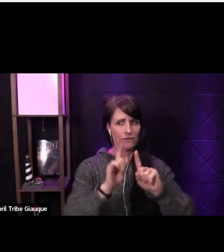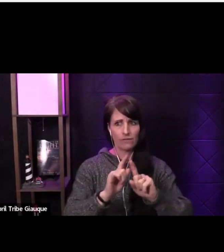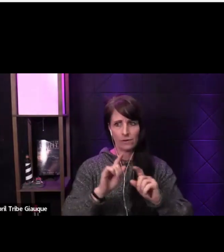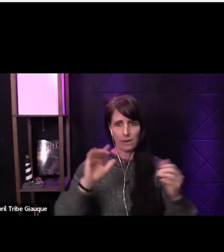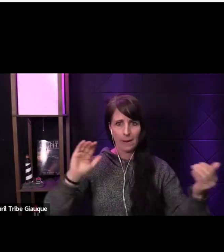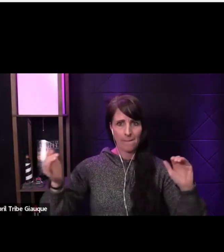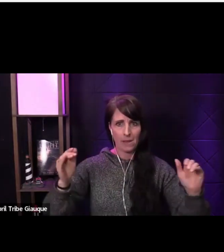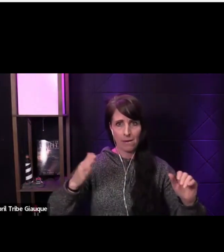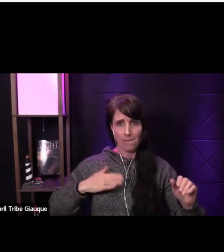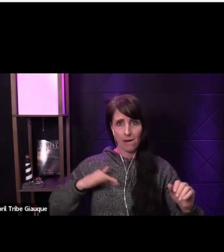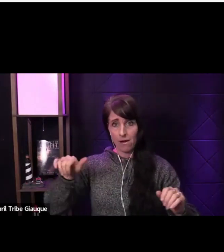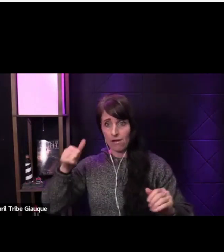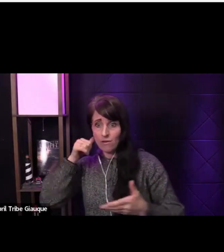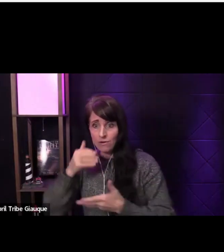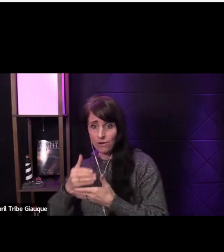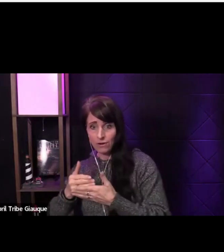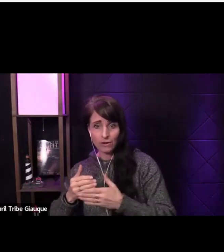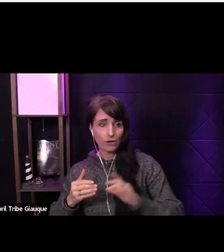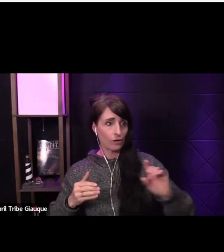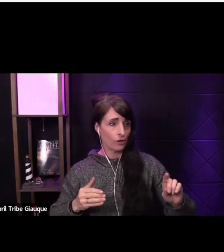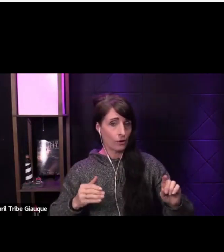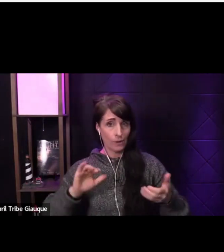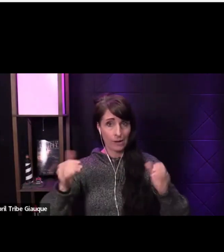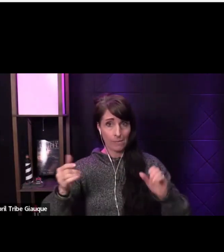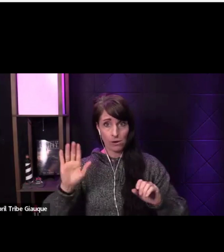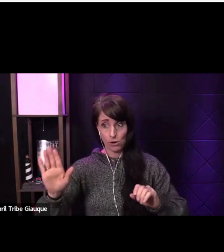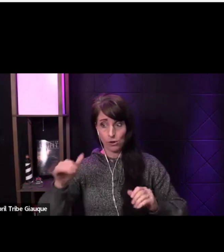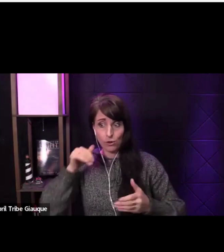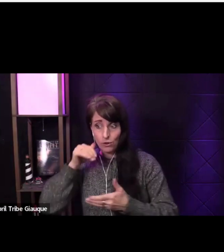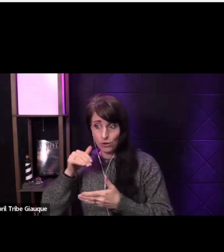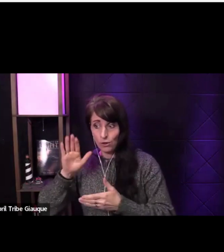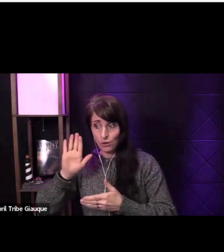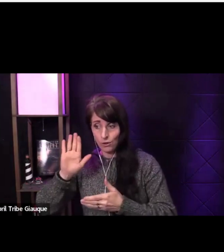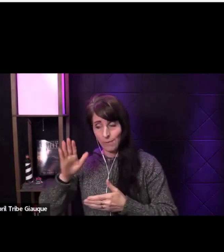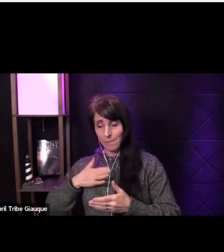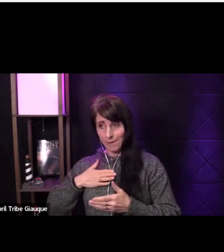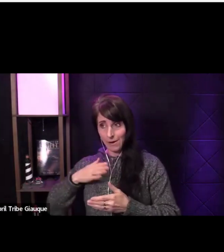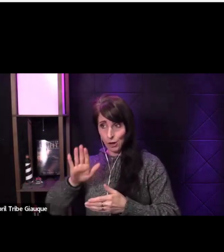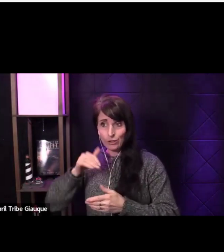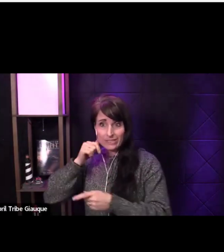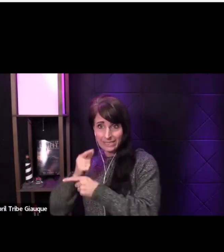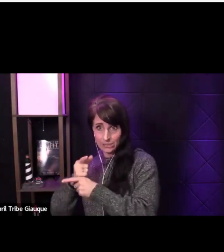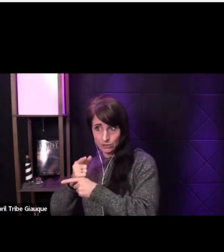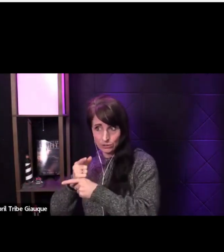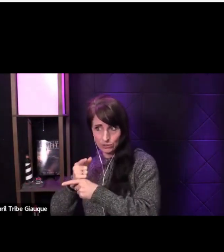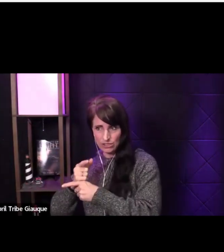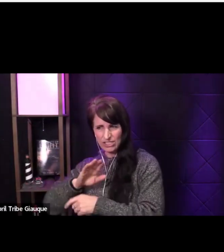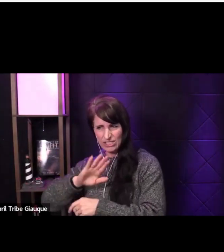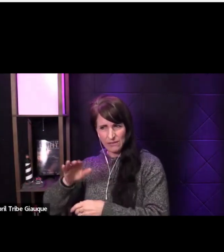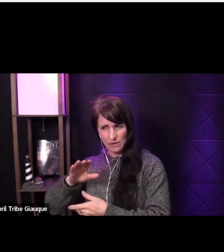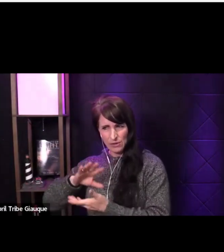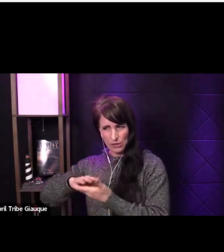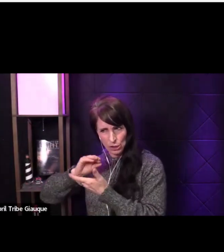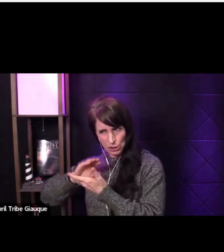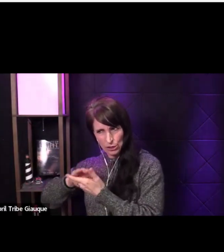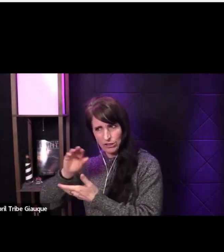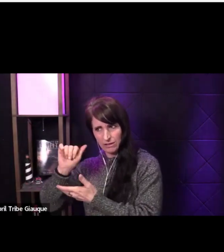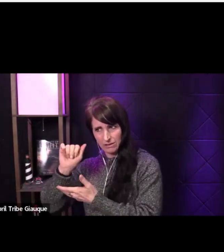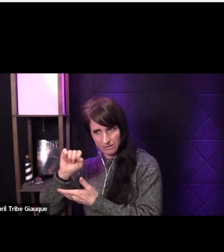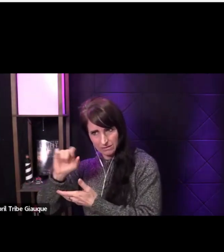I always compare her with her older sister, who's never really learned sign language. Back when she